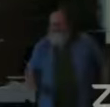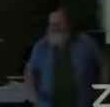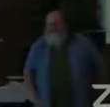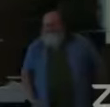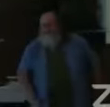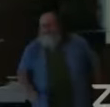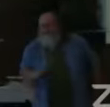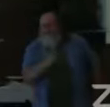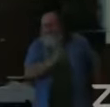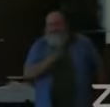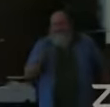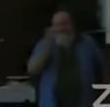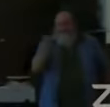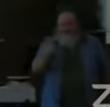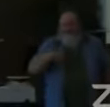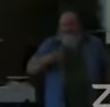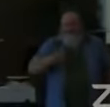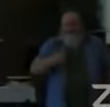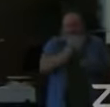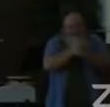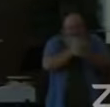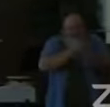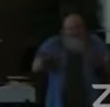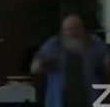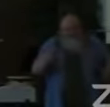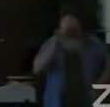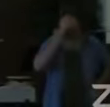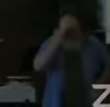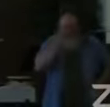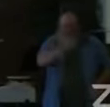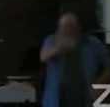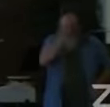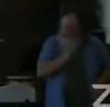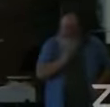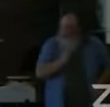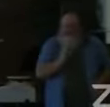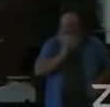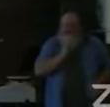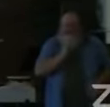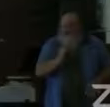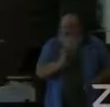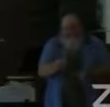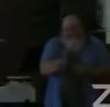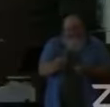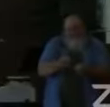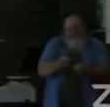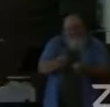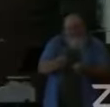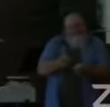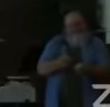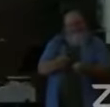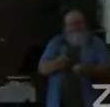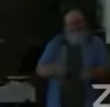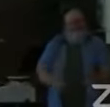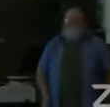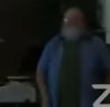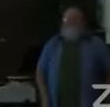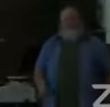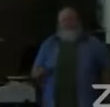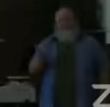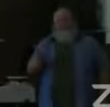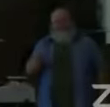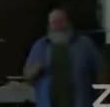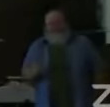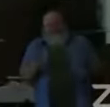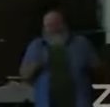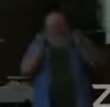And you have peace knowing that God's going to take care of it. It's because it transcends our understanding. The modern version of that is it